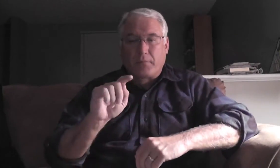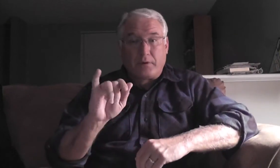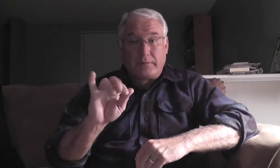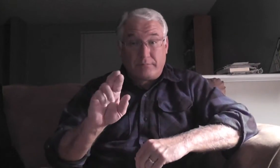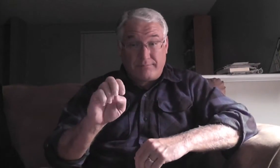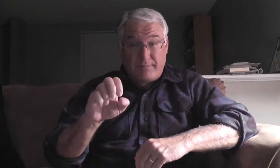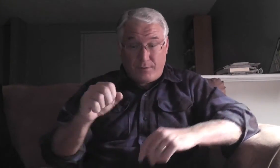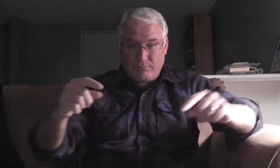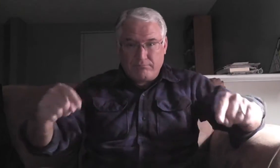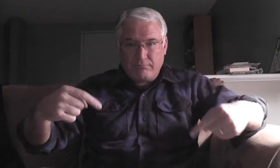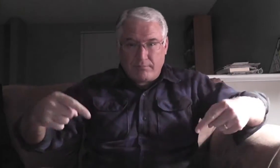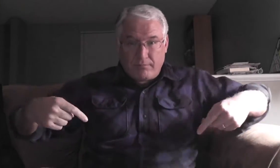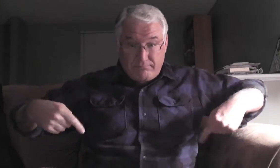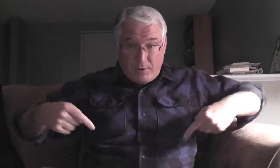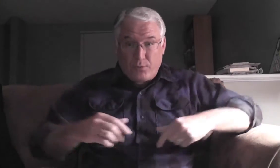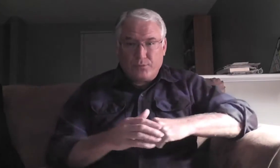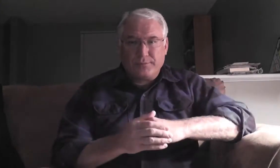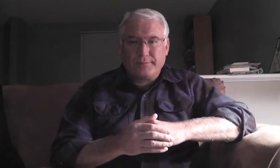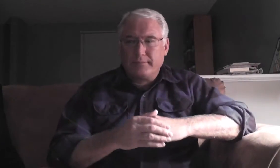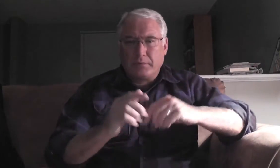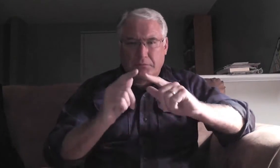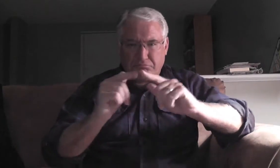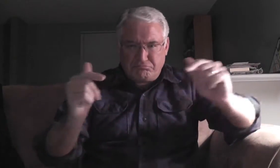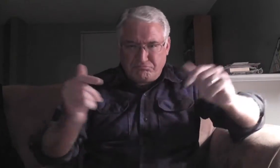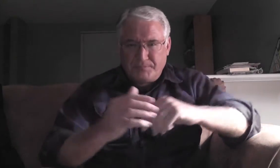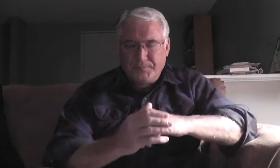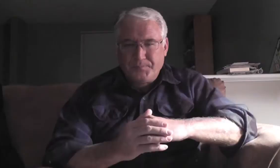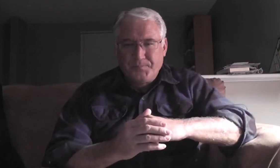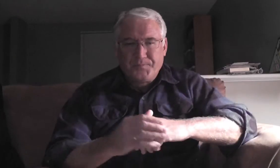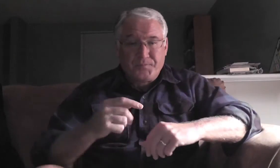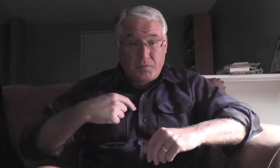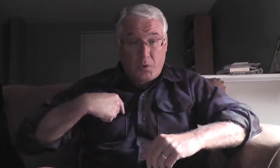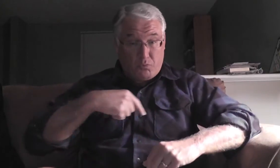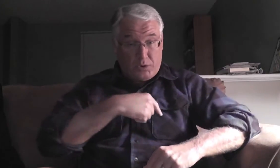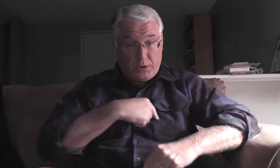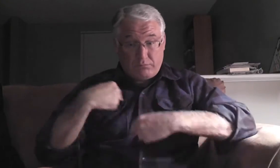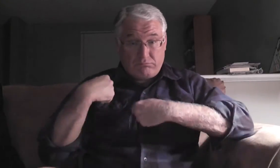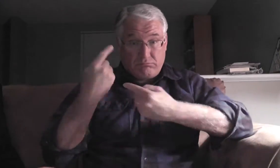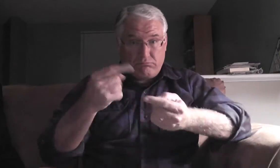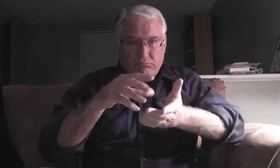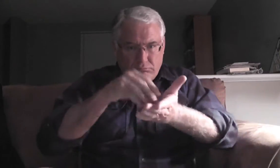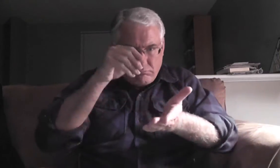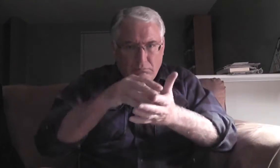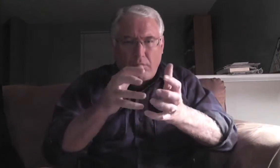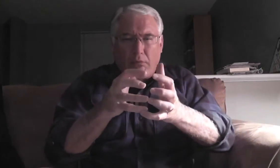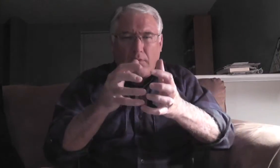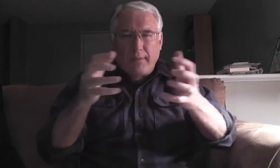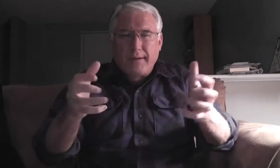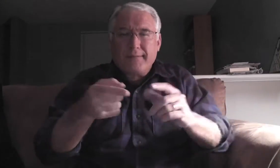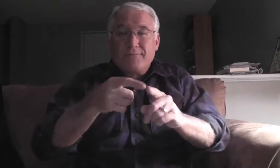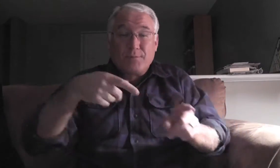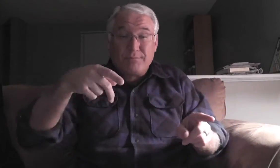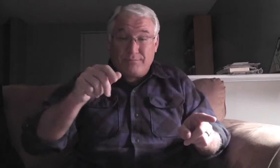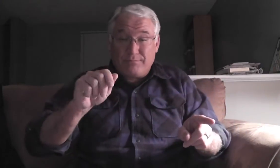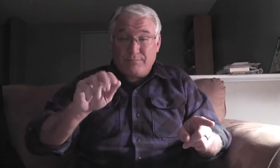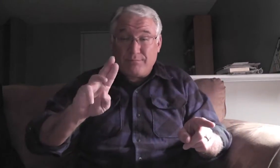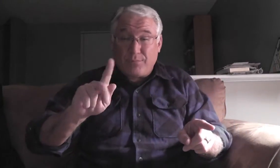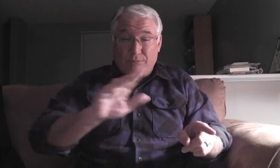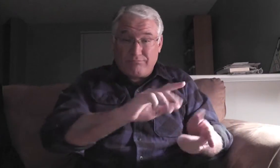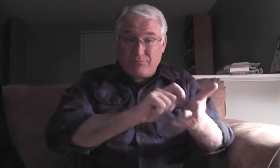motor, the tires, etc., etc. We will learn a lot from